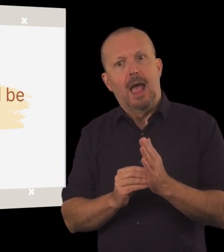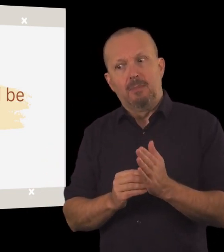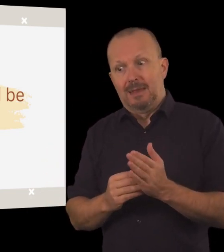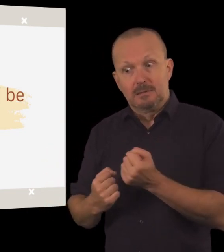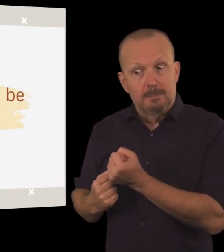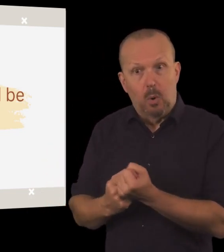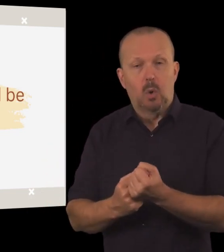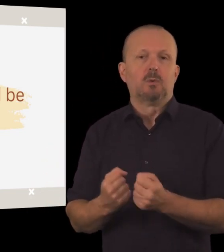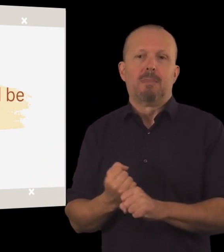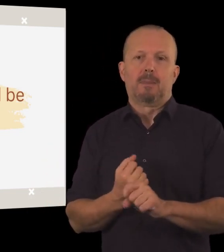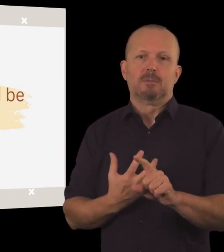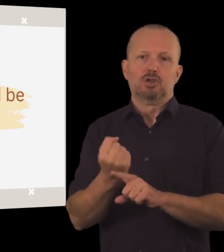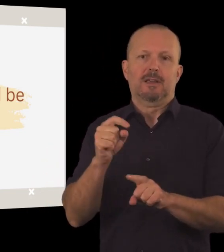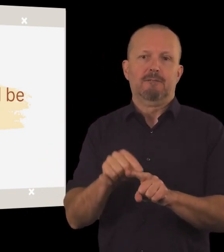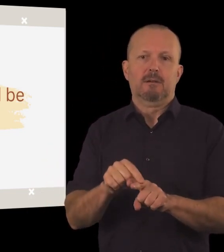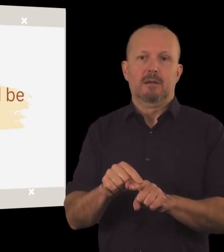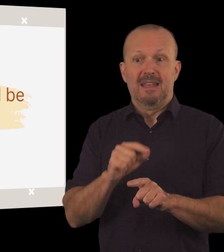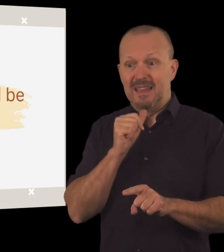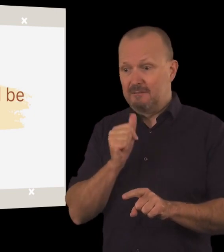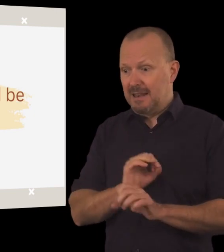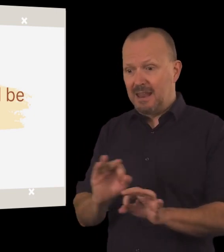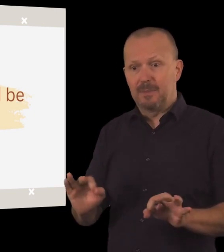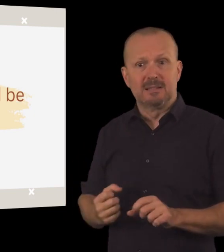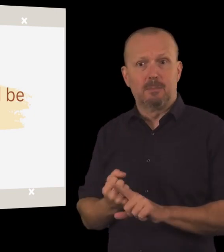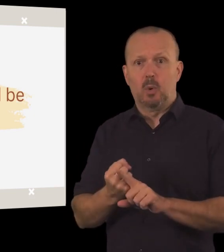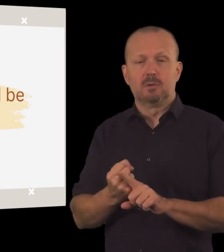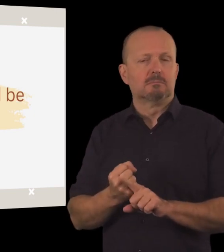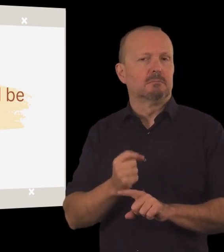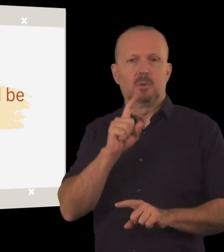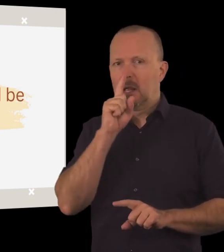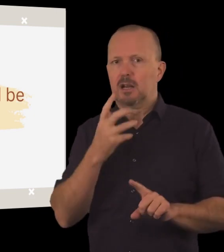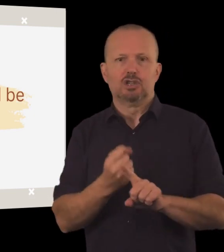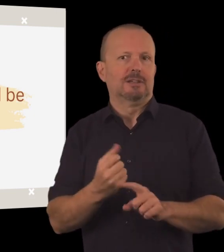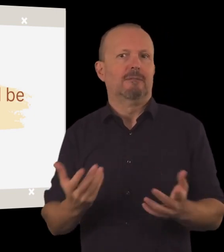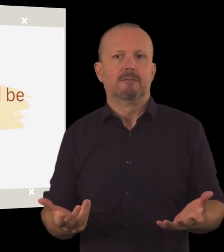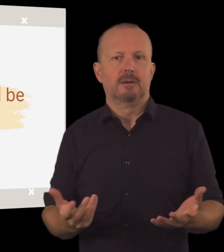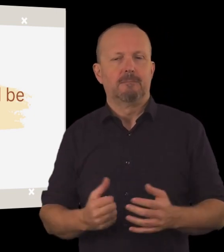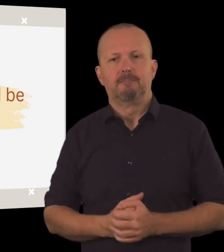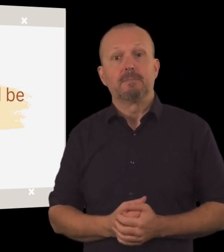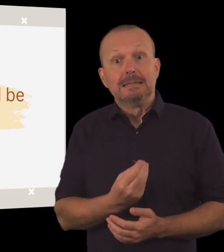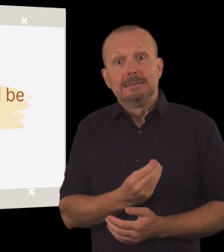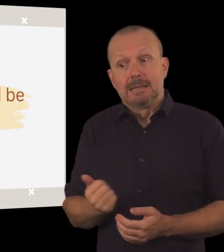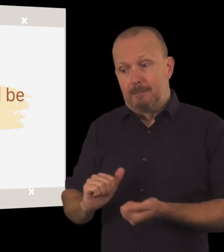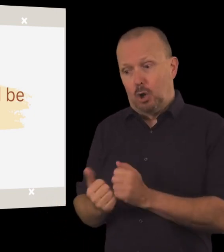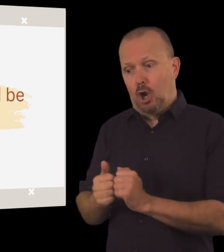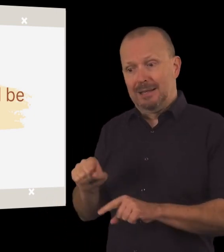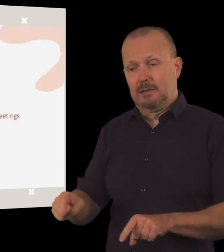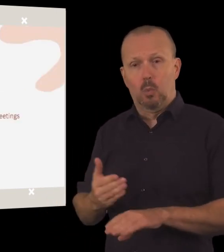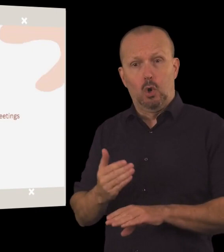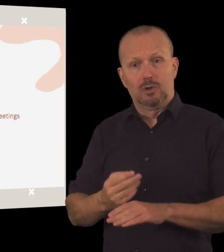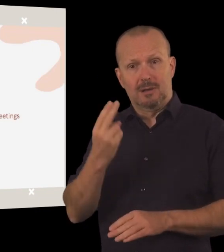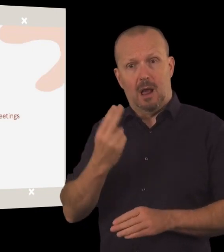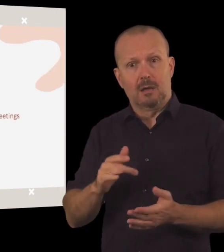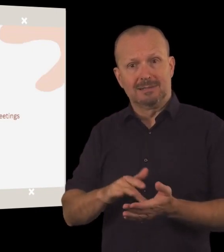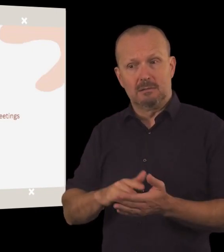professional development. And I think this is a problem. These things help keep our creative wells full, so it's